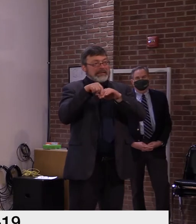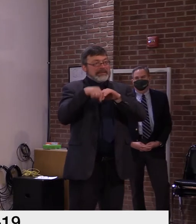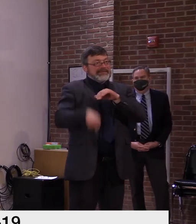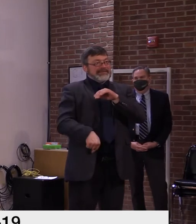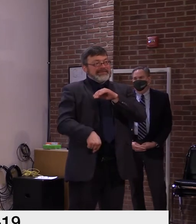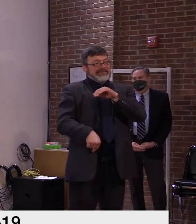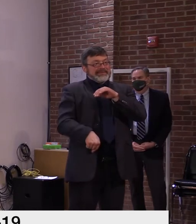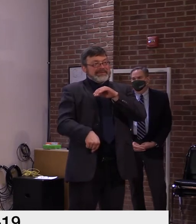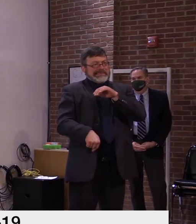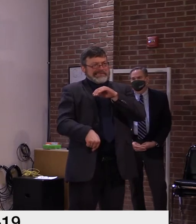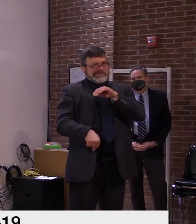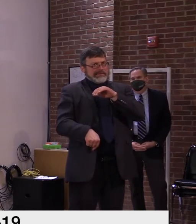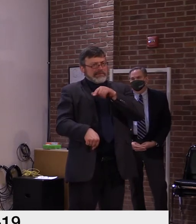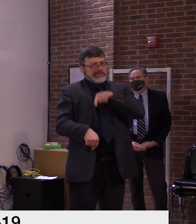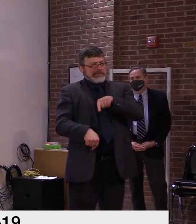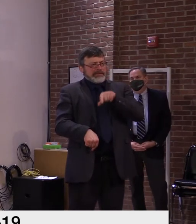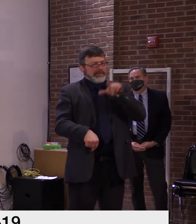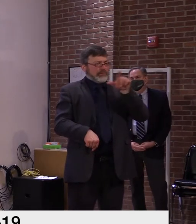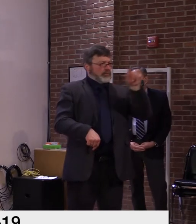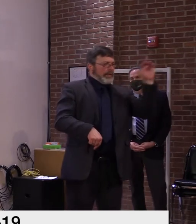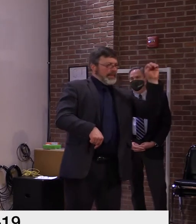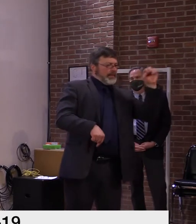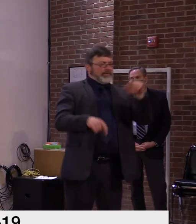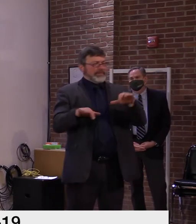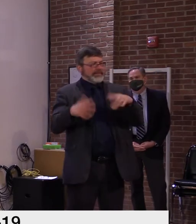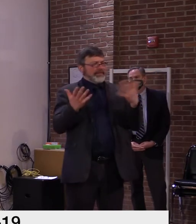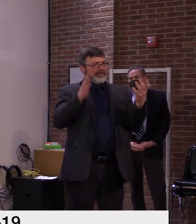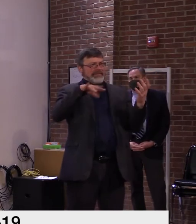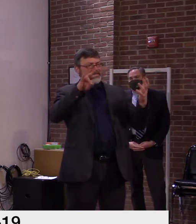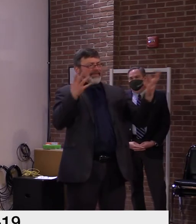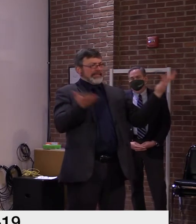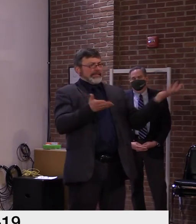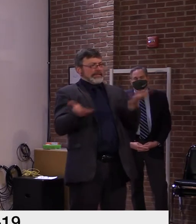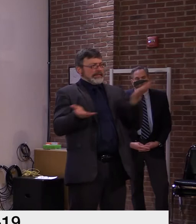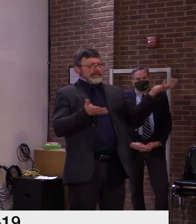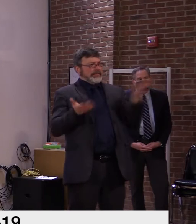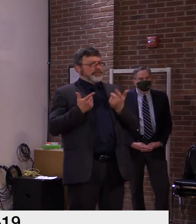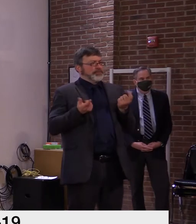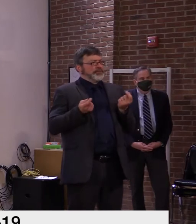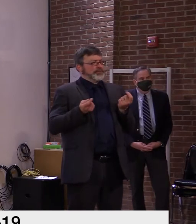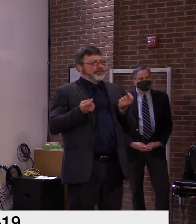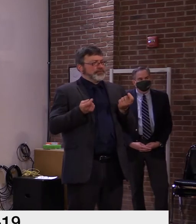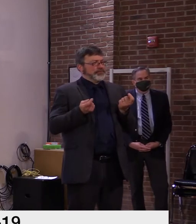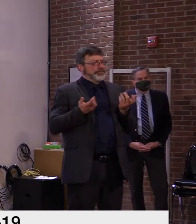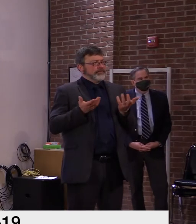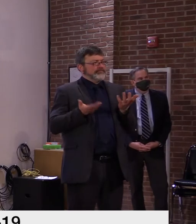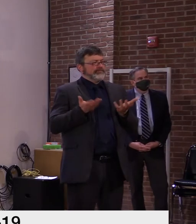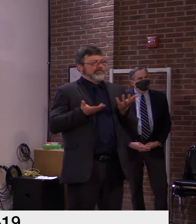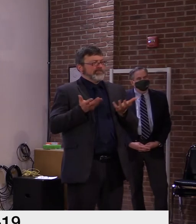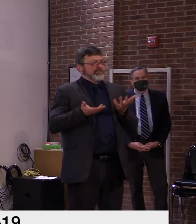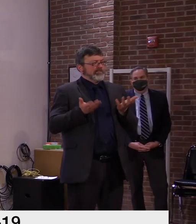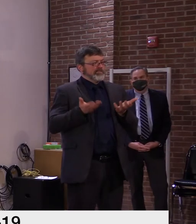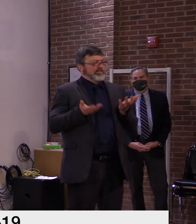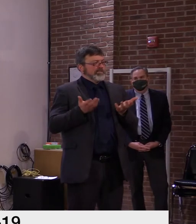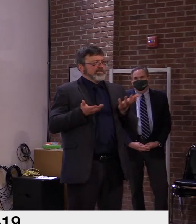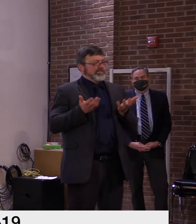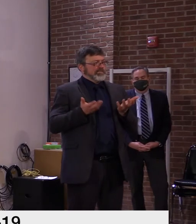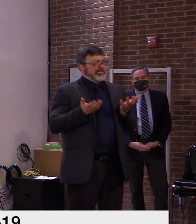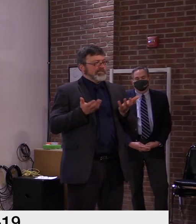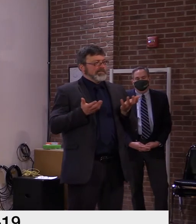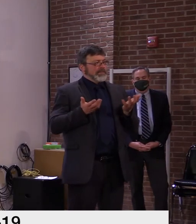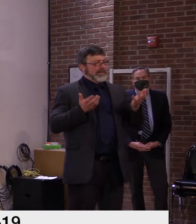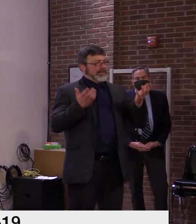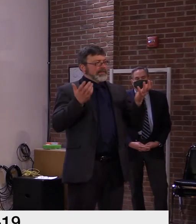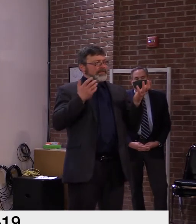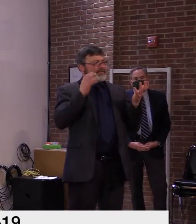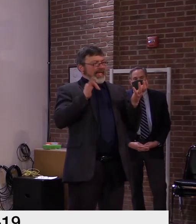area. I've been talking about this for quite some time, as has others. but this is clearly an area that they're going